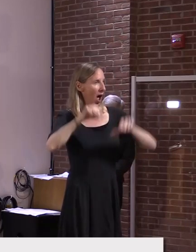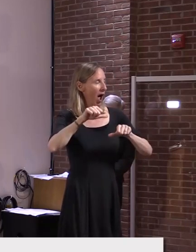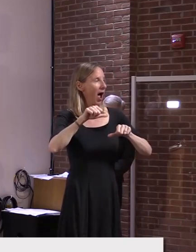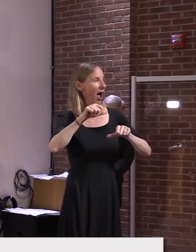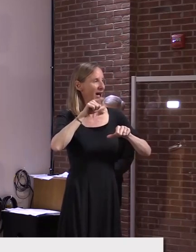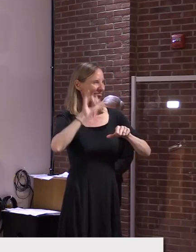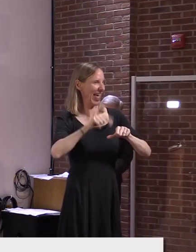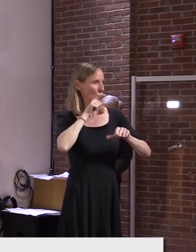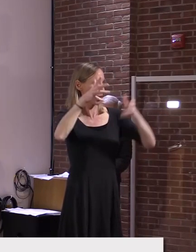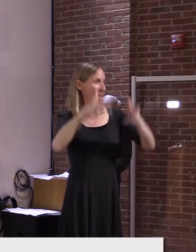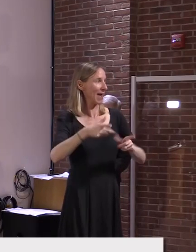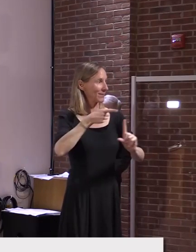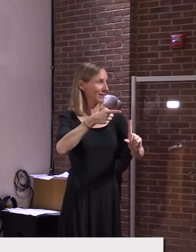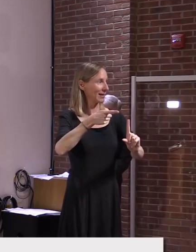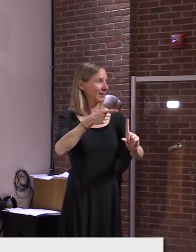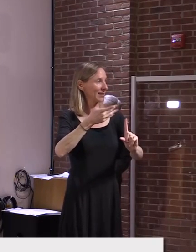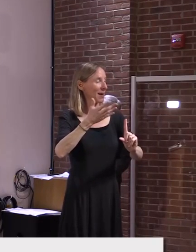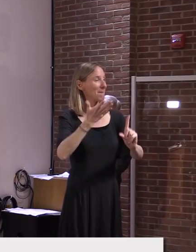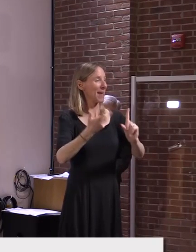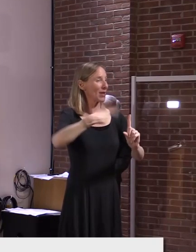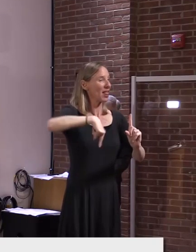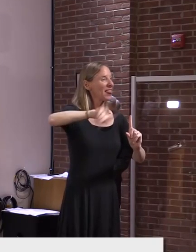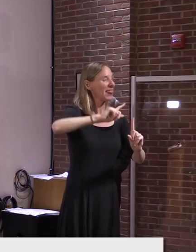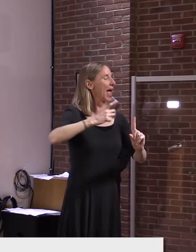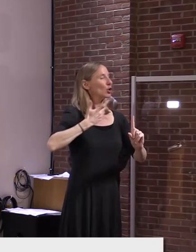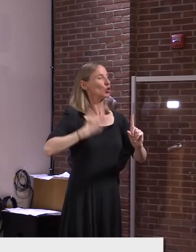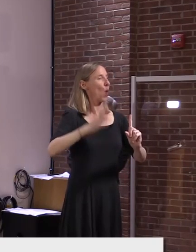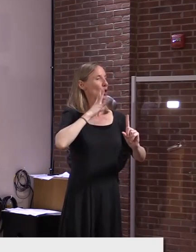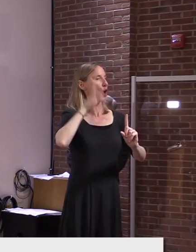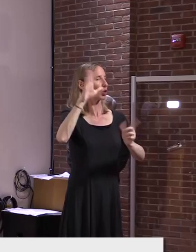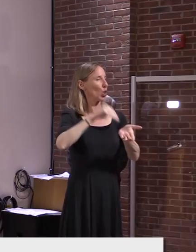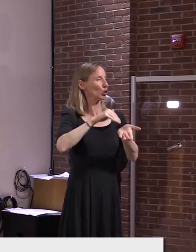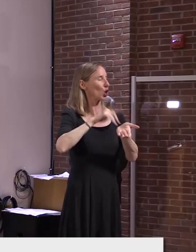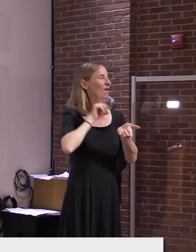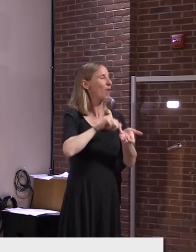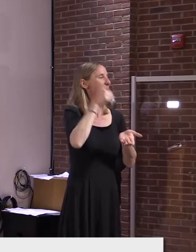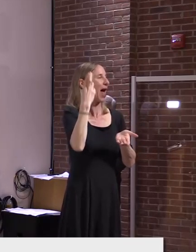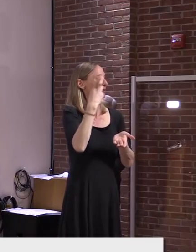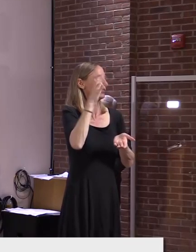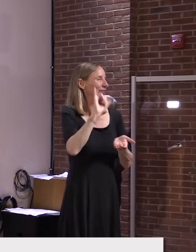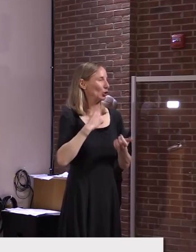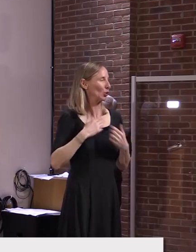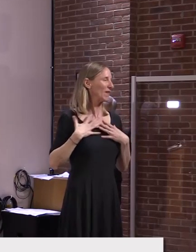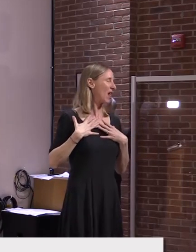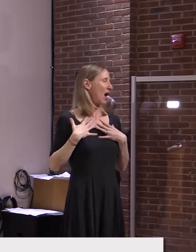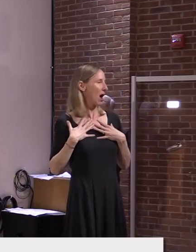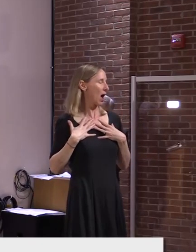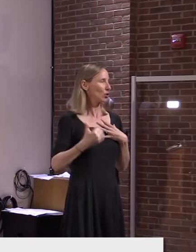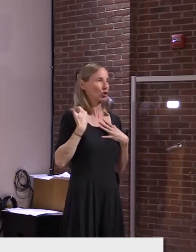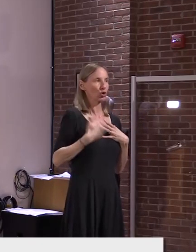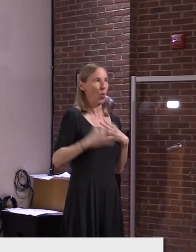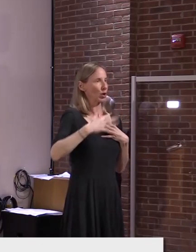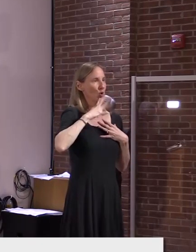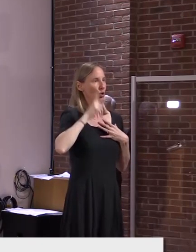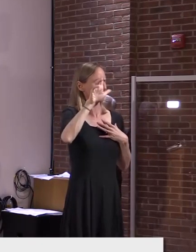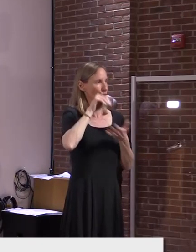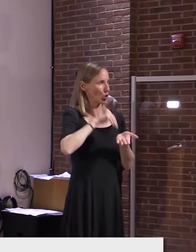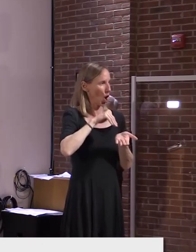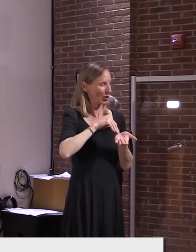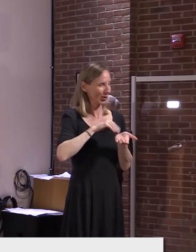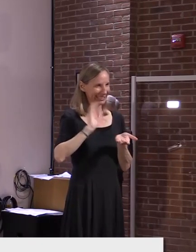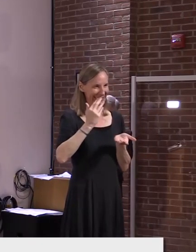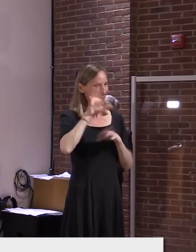doctor because they may be reticent for other reasons, just even talk to a doctor about it. So it seemed like an outreach piece